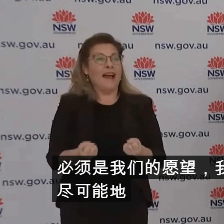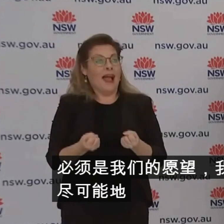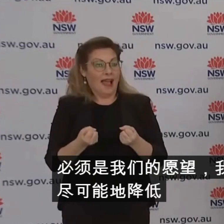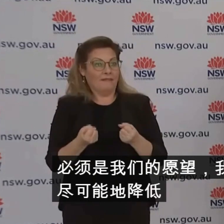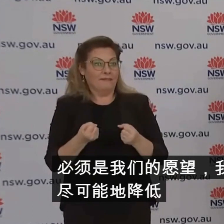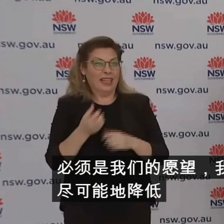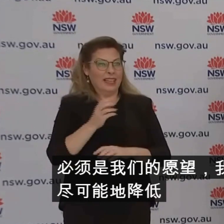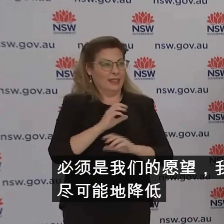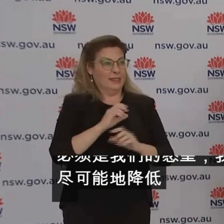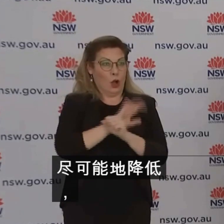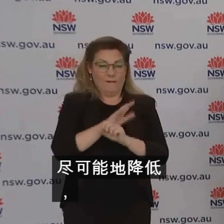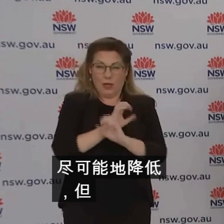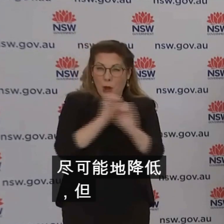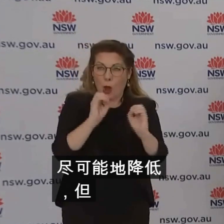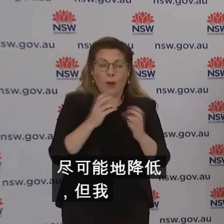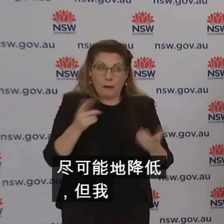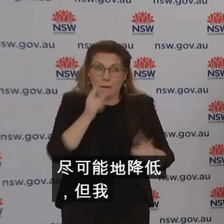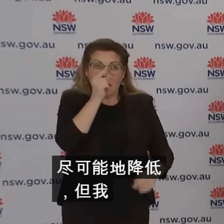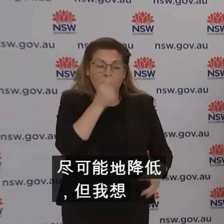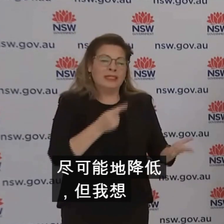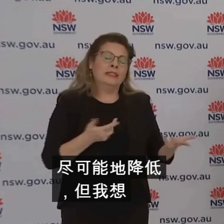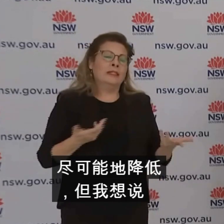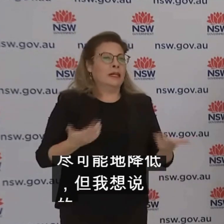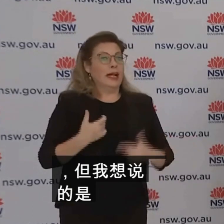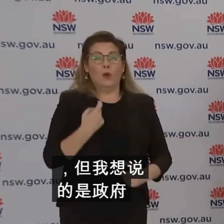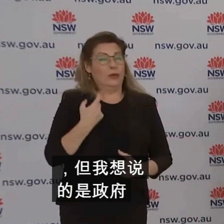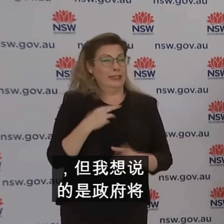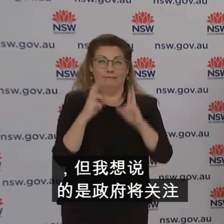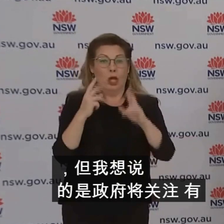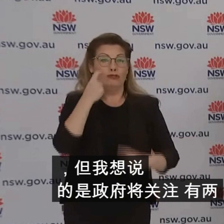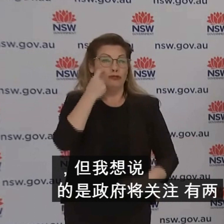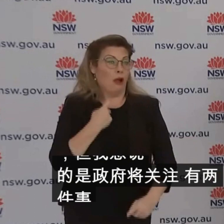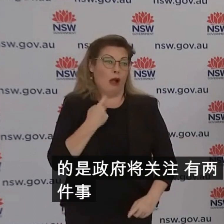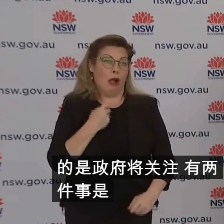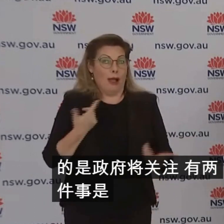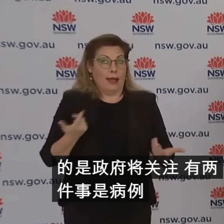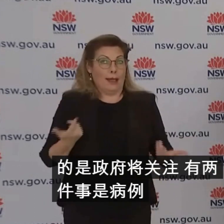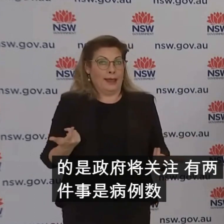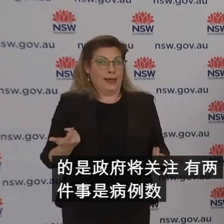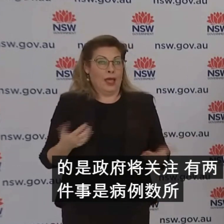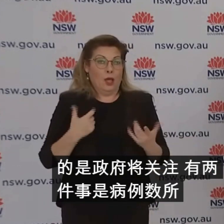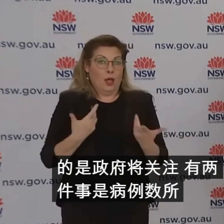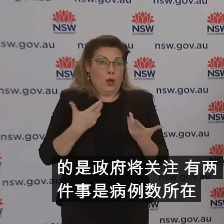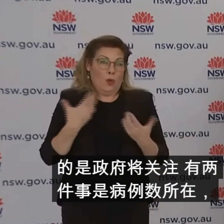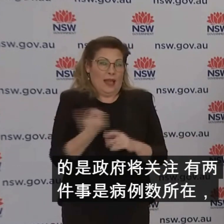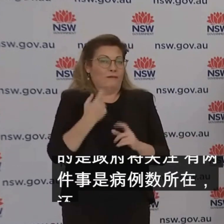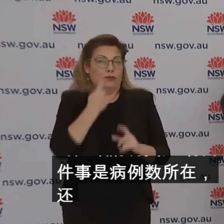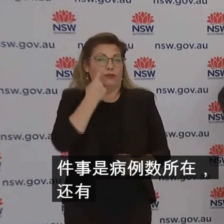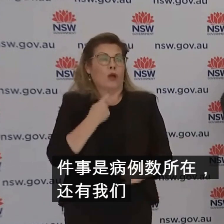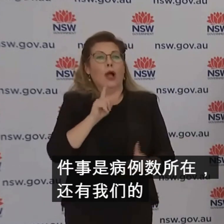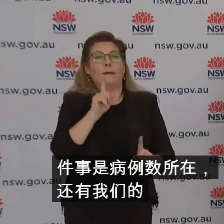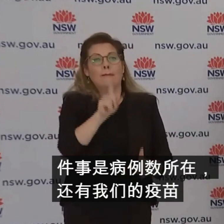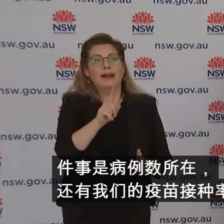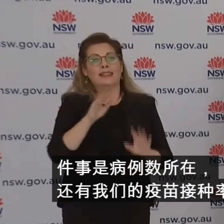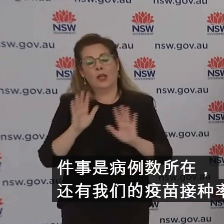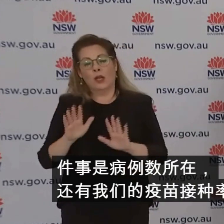as low as we can. And but what I do want to say is that the government will be looking at 2 things: where the case numbers are at, but also